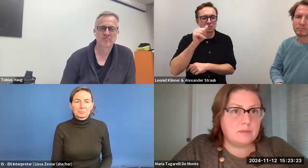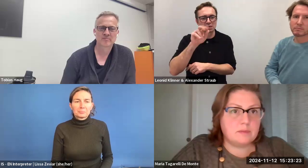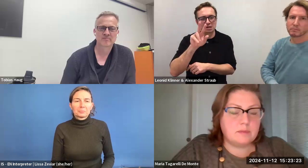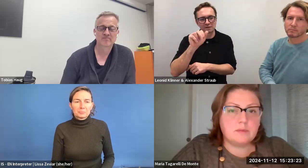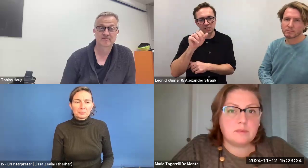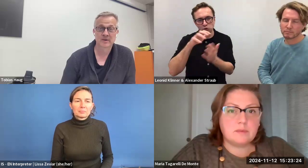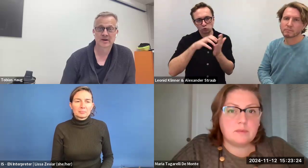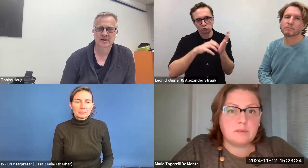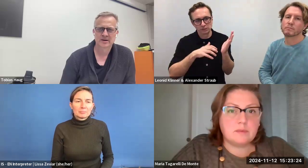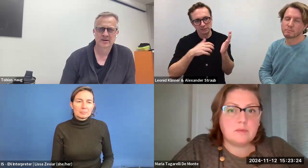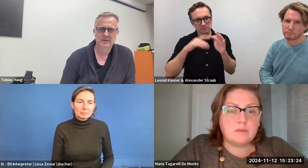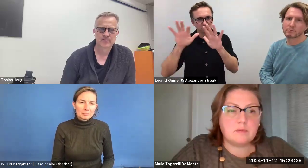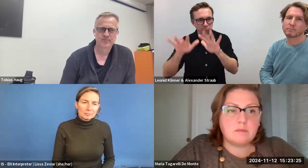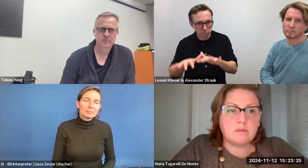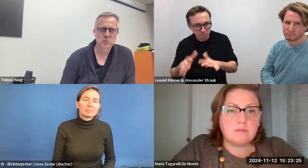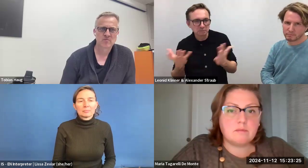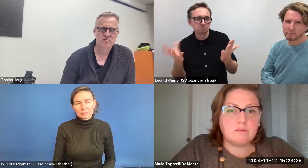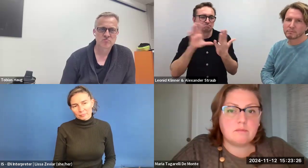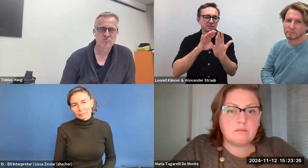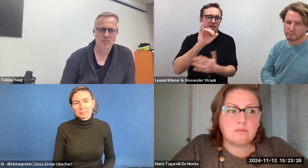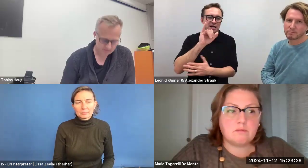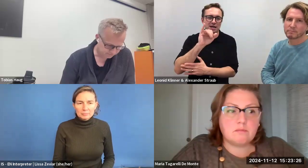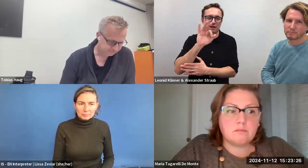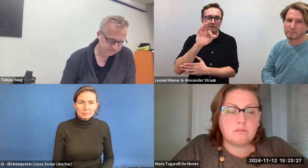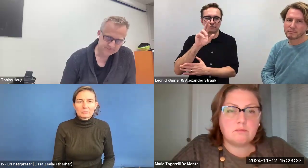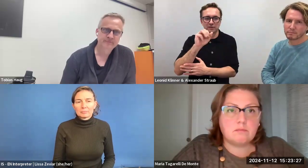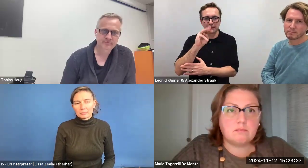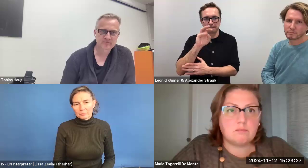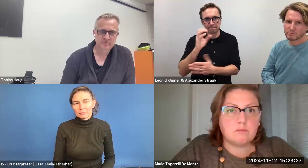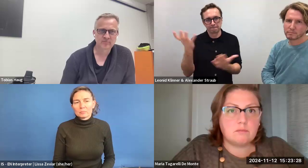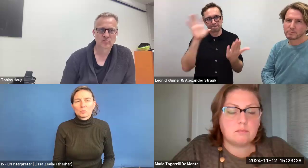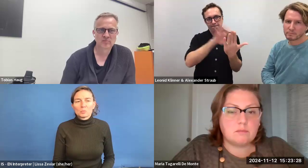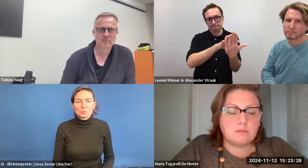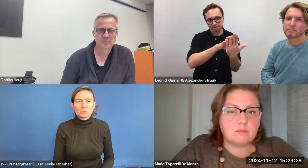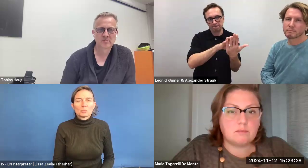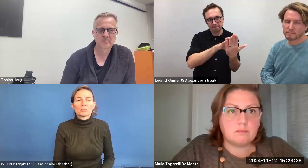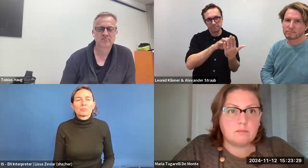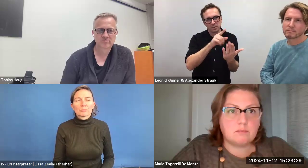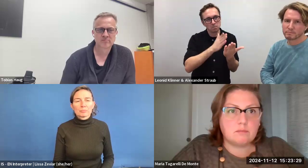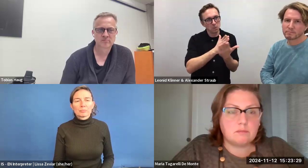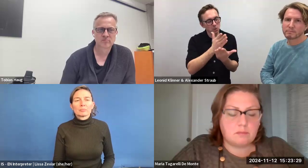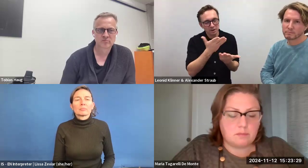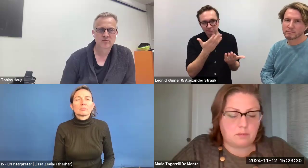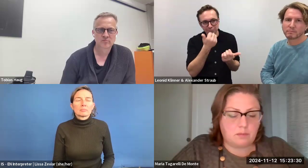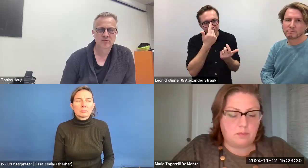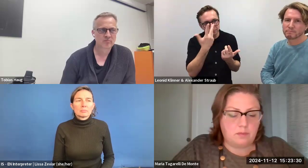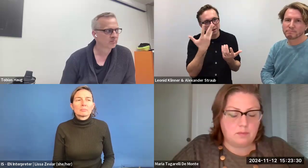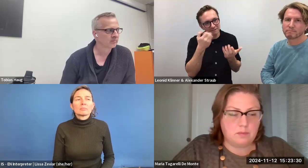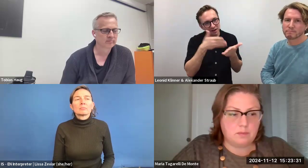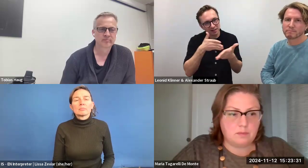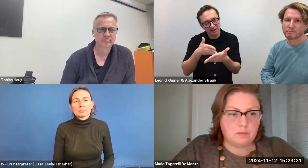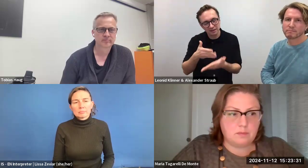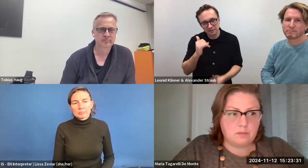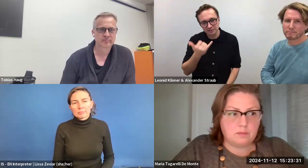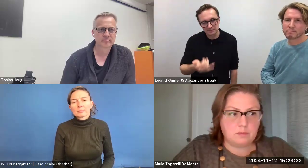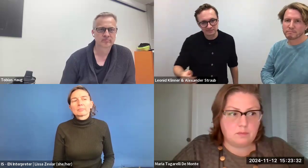I mean we use JavaScript, which go and then iframe, which all